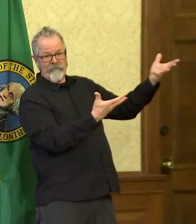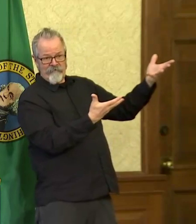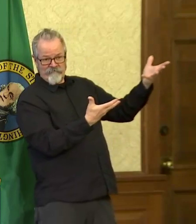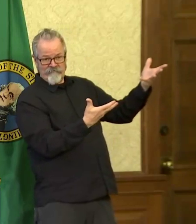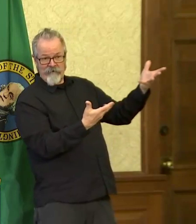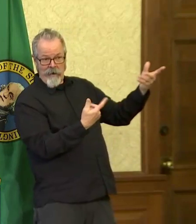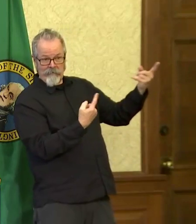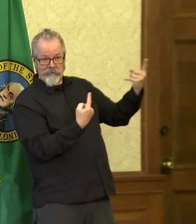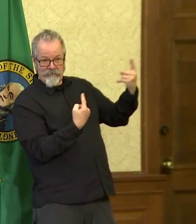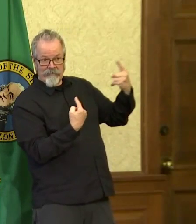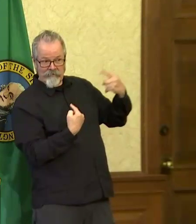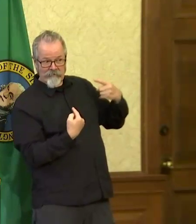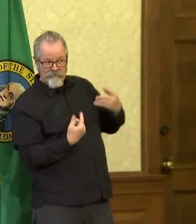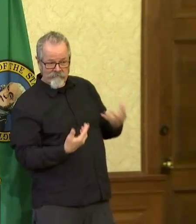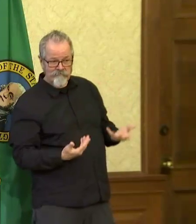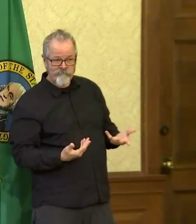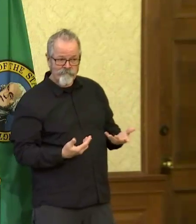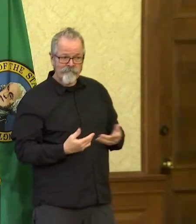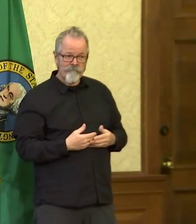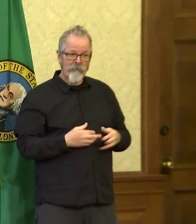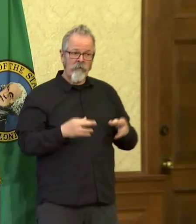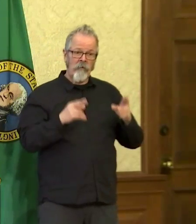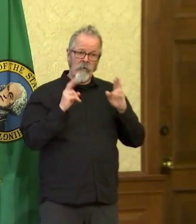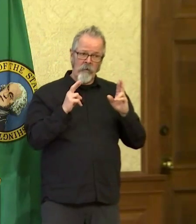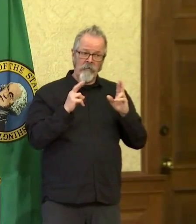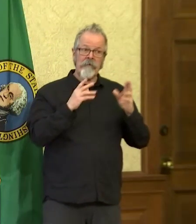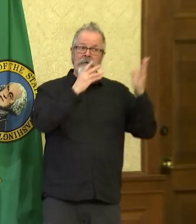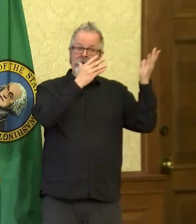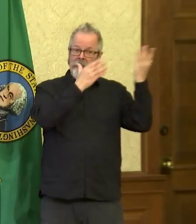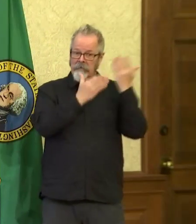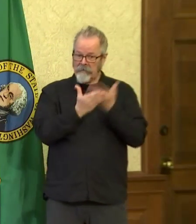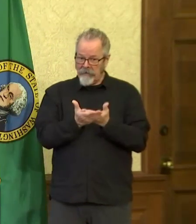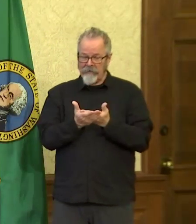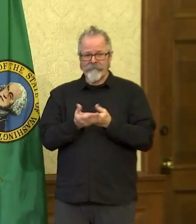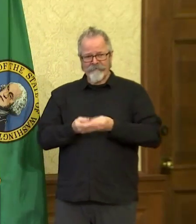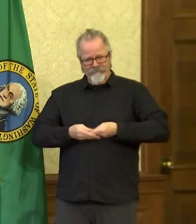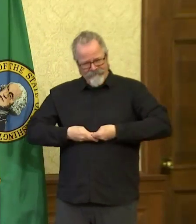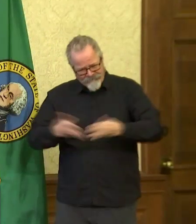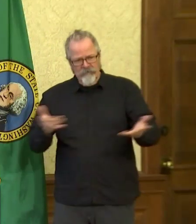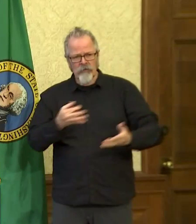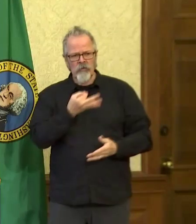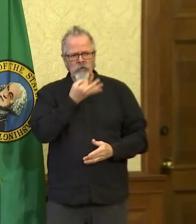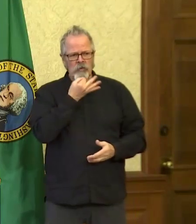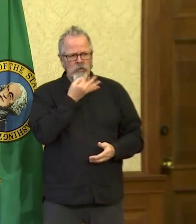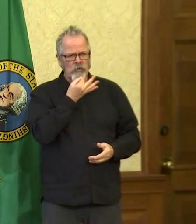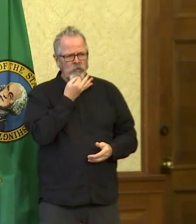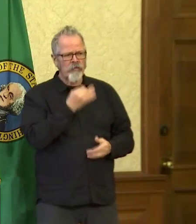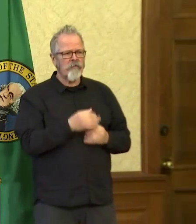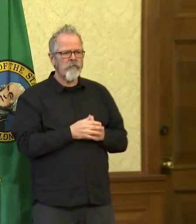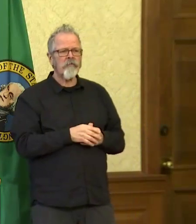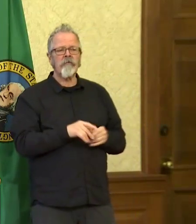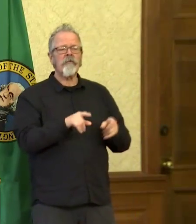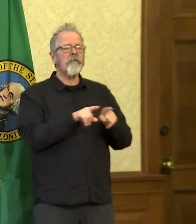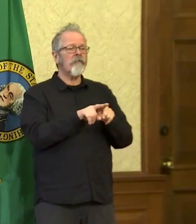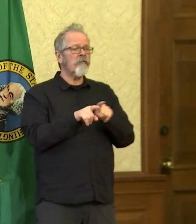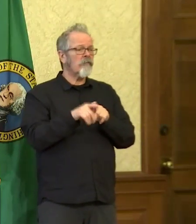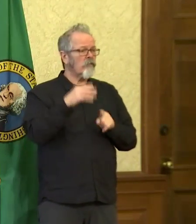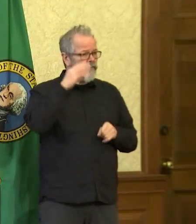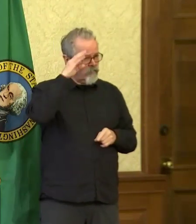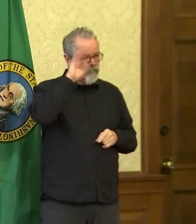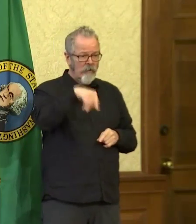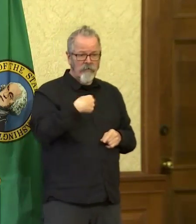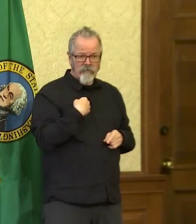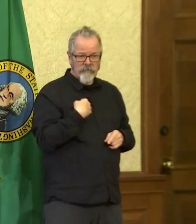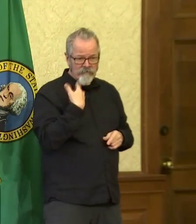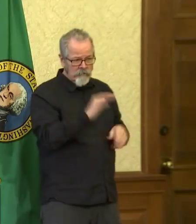robust in urging the president to get off the dime and start producing some PPE with the Defense Production Act.